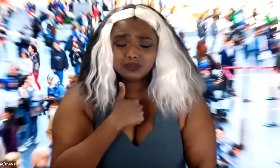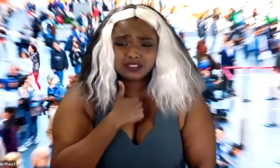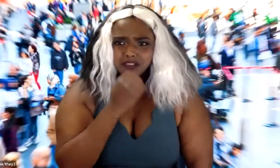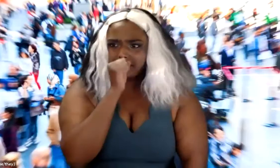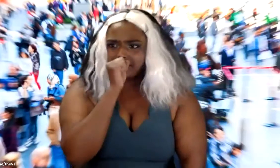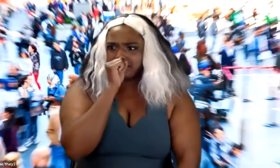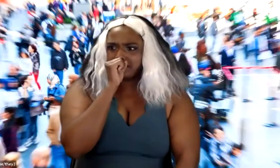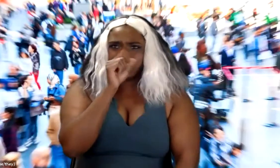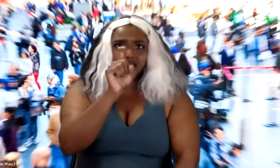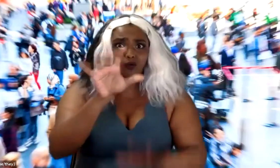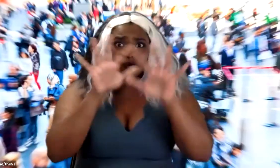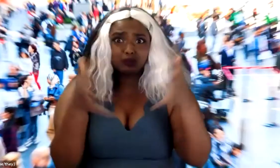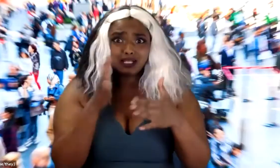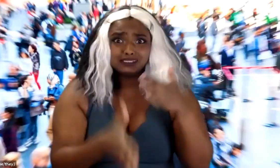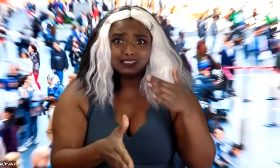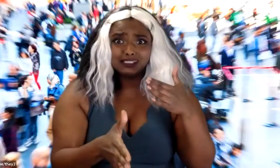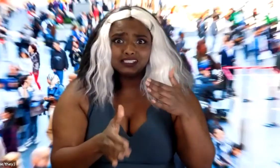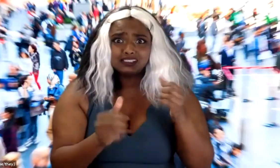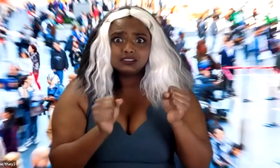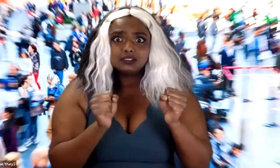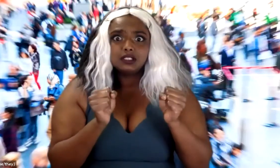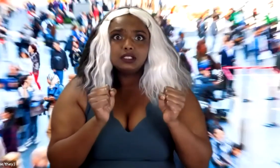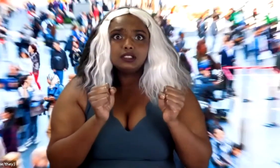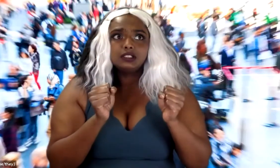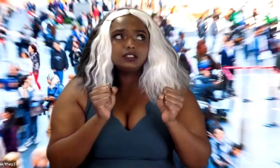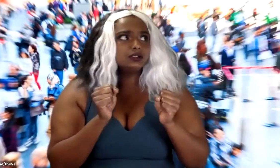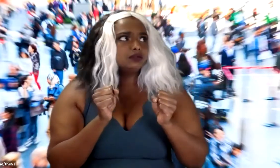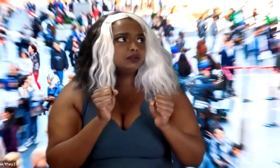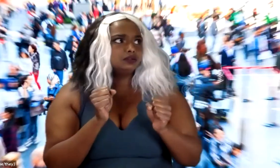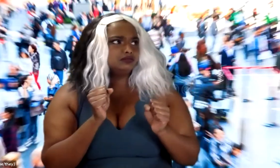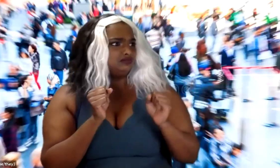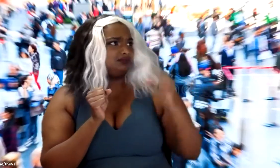Is it something I don't know? Is the world ending?